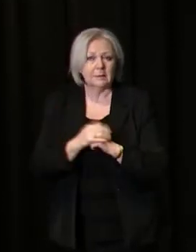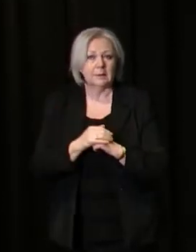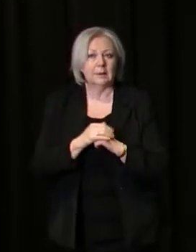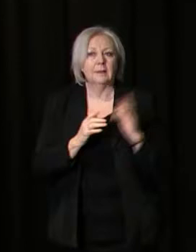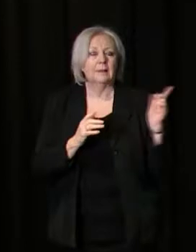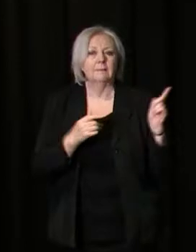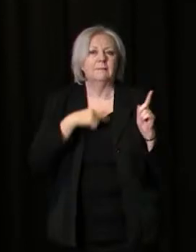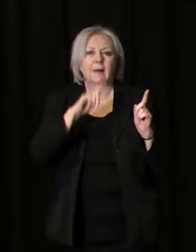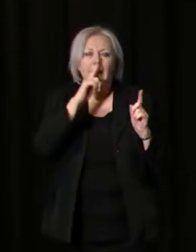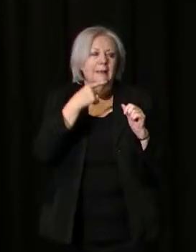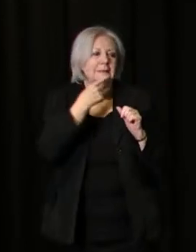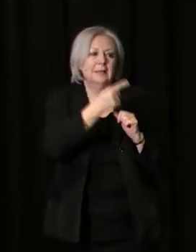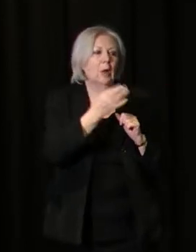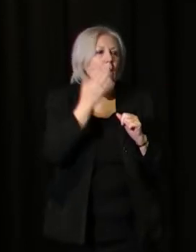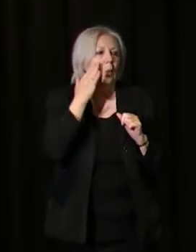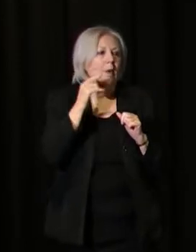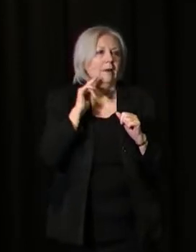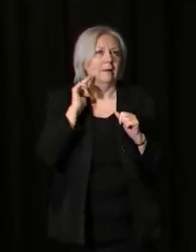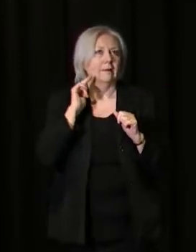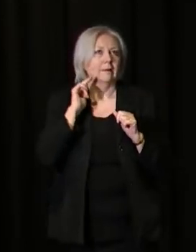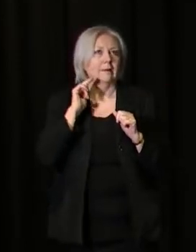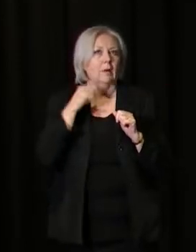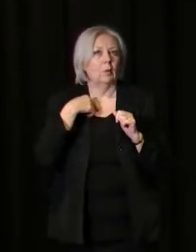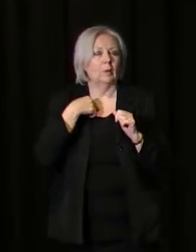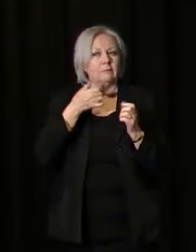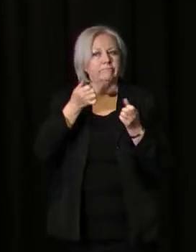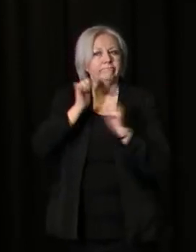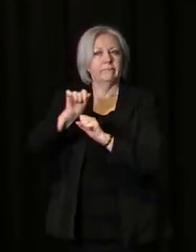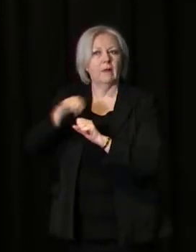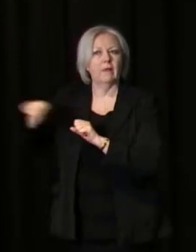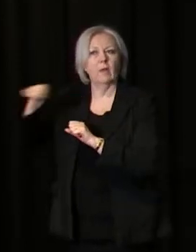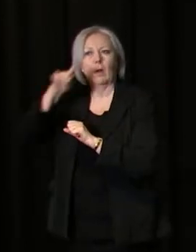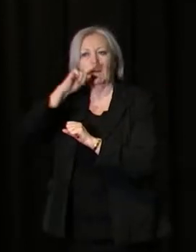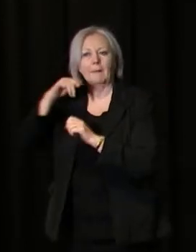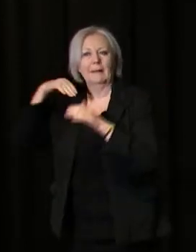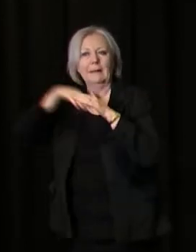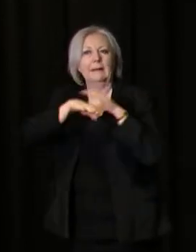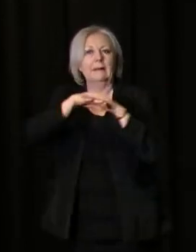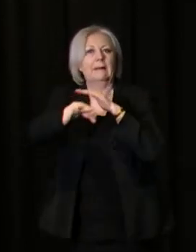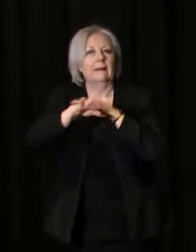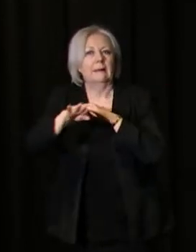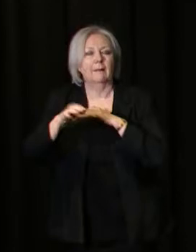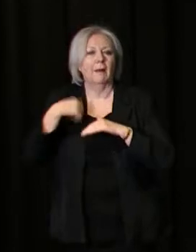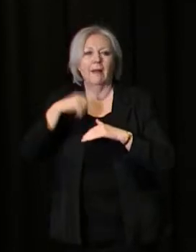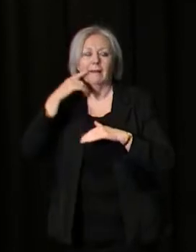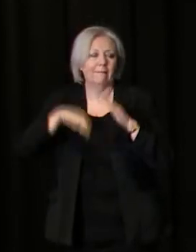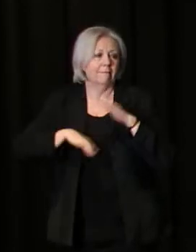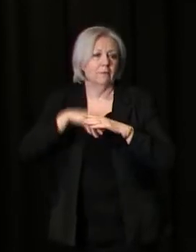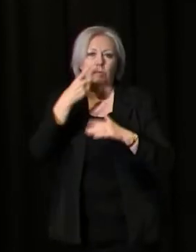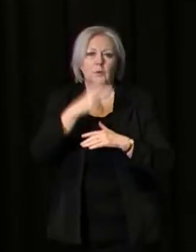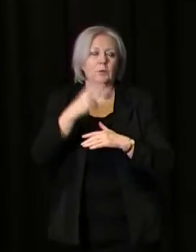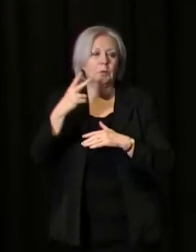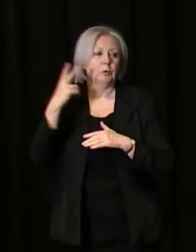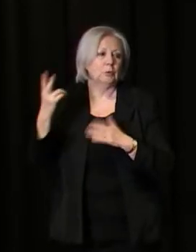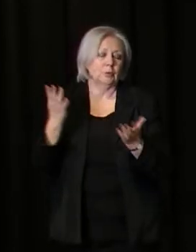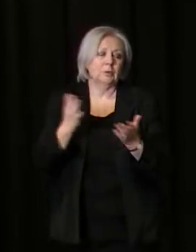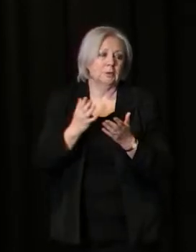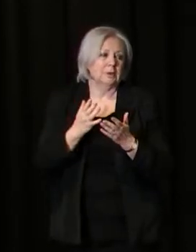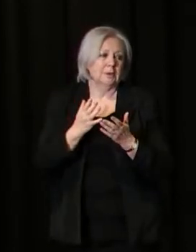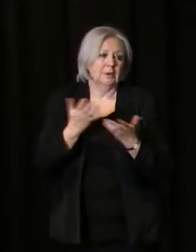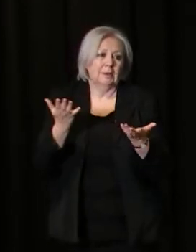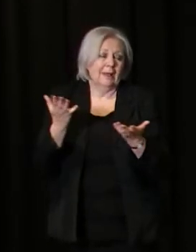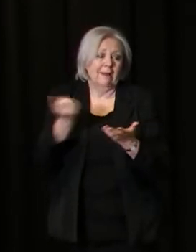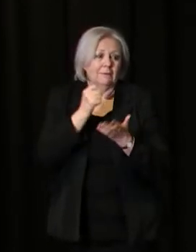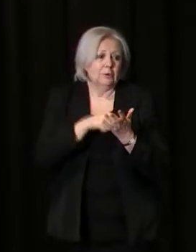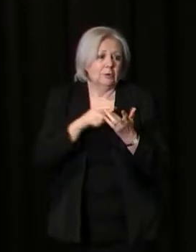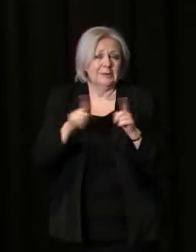I can't give you a time when it will come off, but I think it's going to be there for the entirety of 2022. Because that's how we stay open. That's how we, back